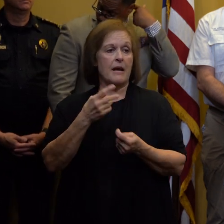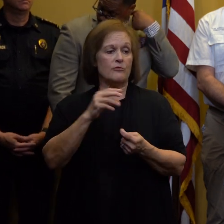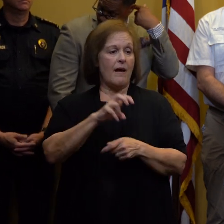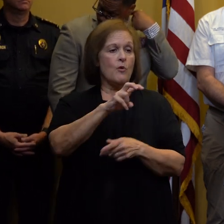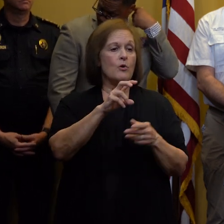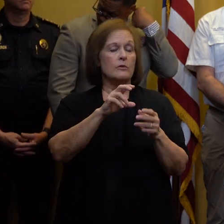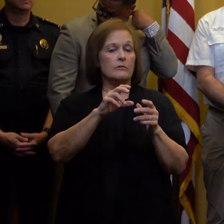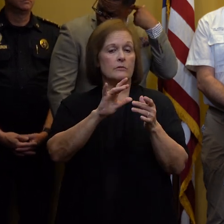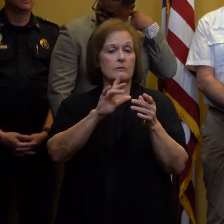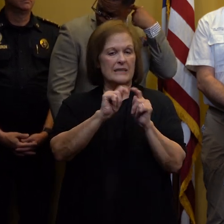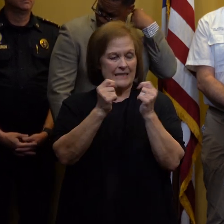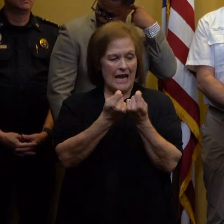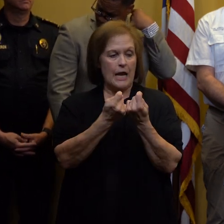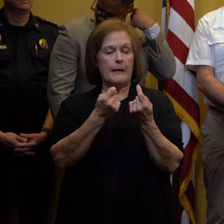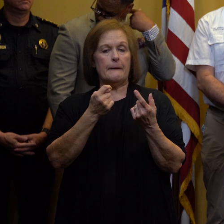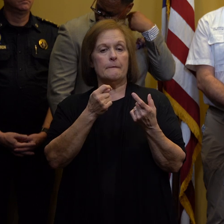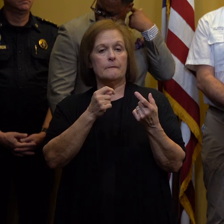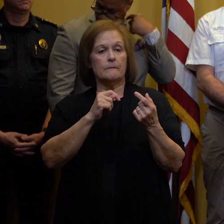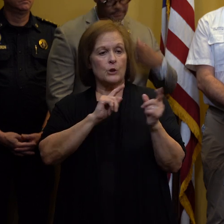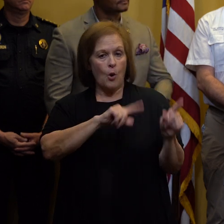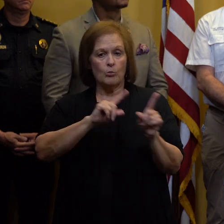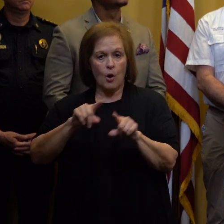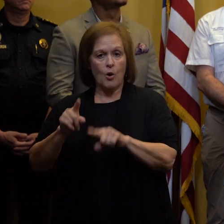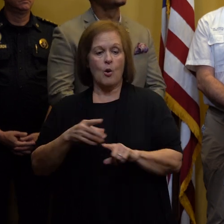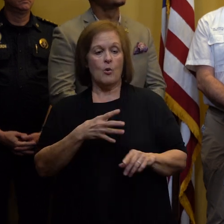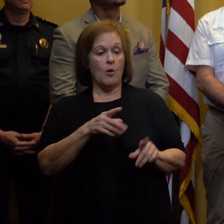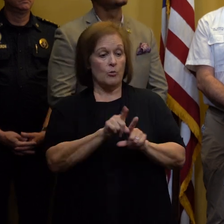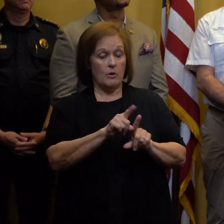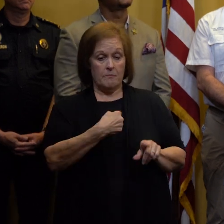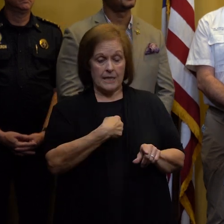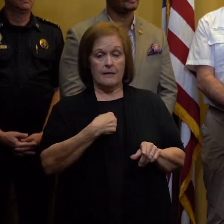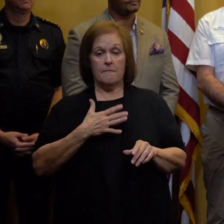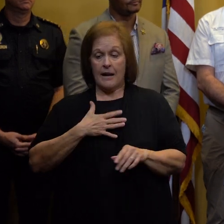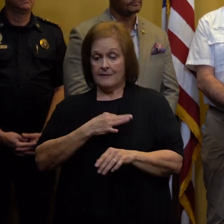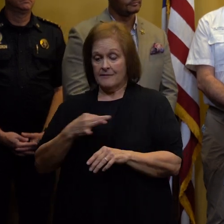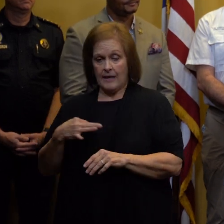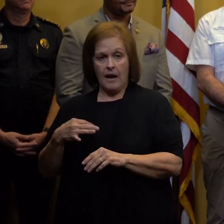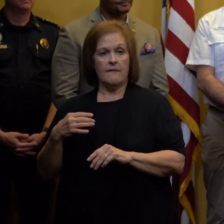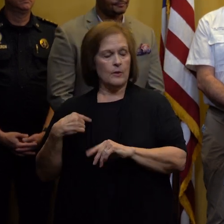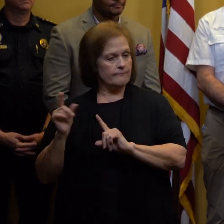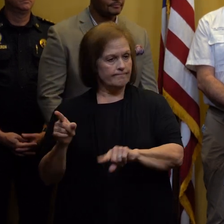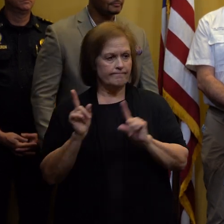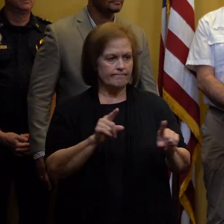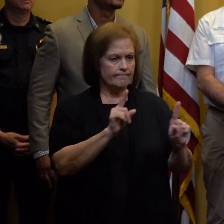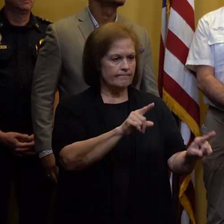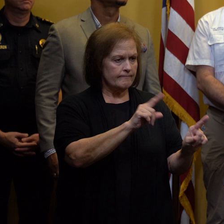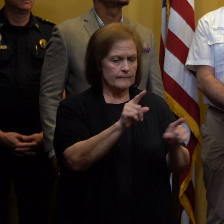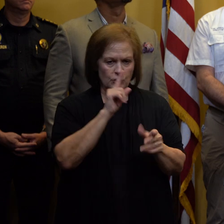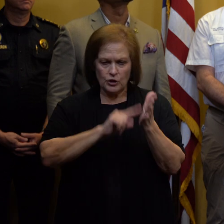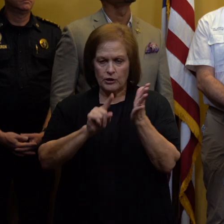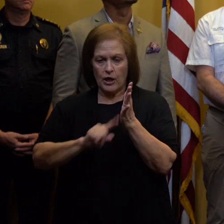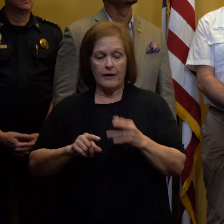team for going out in the field alongside me and my staff person to make sure that these individuals are awake. The health